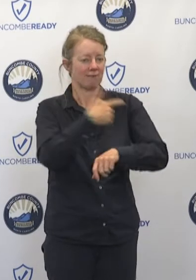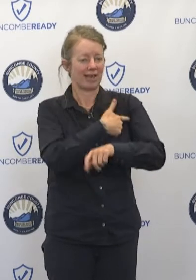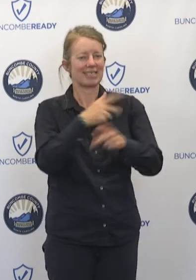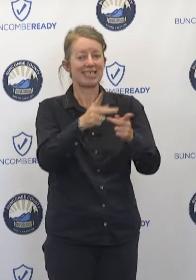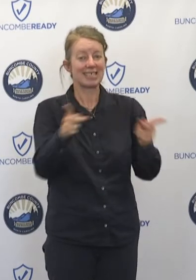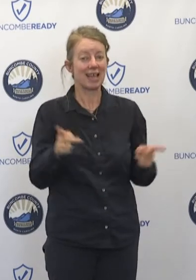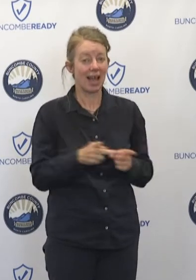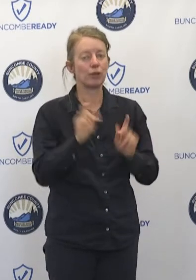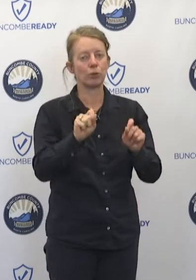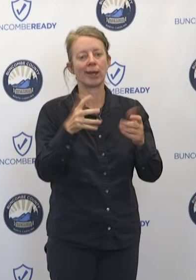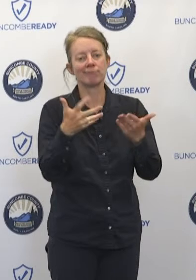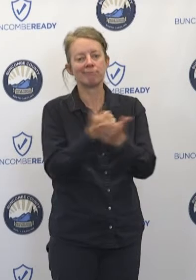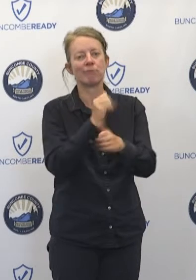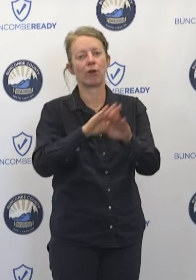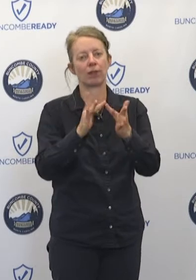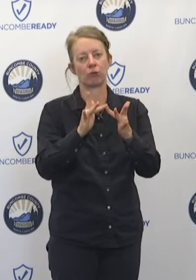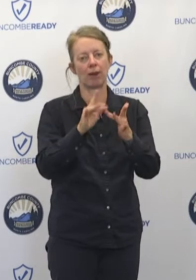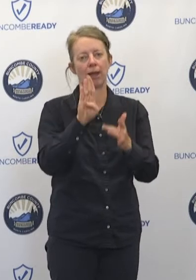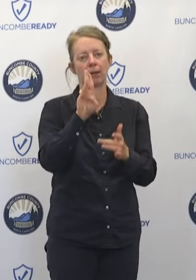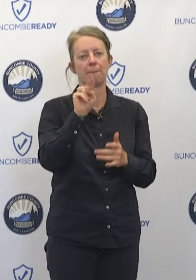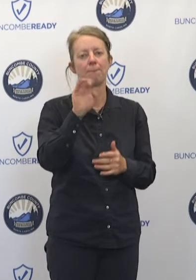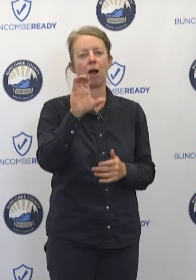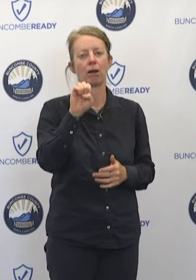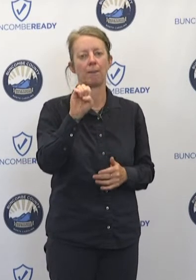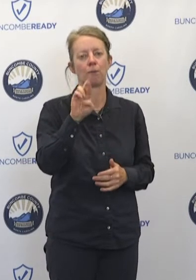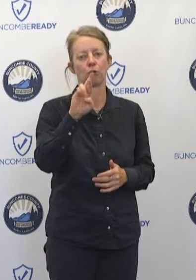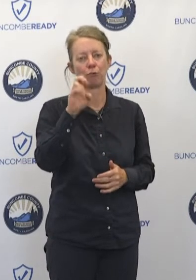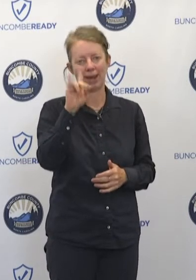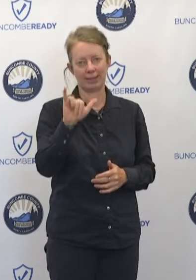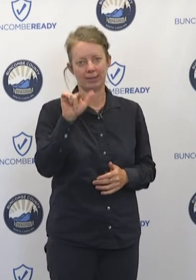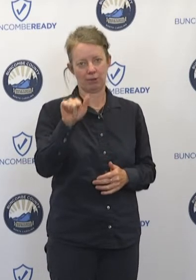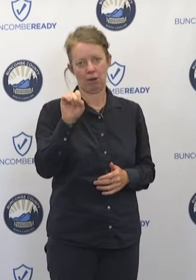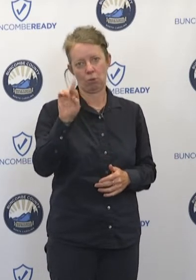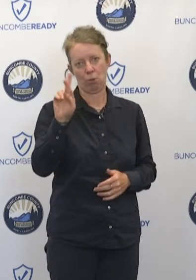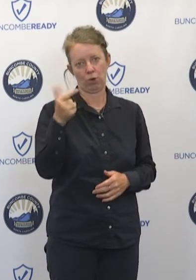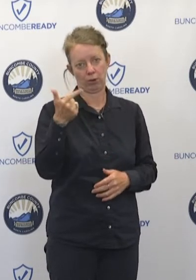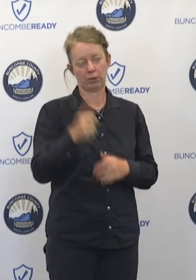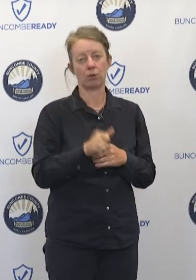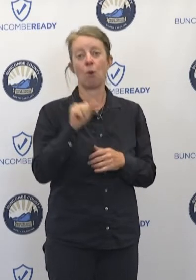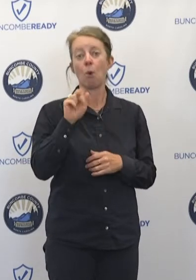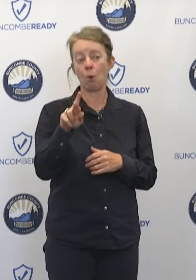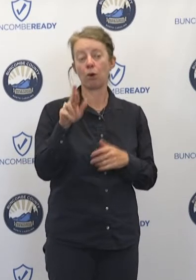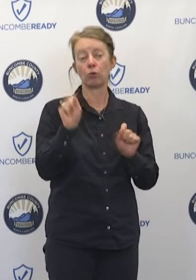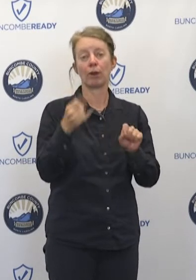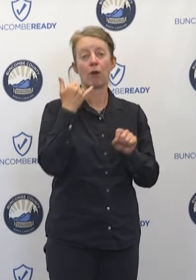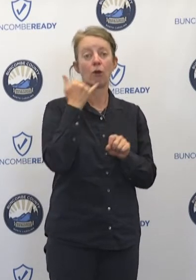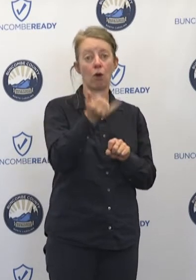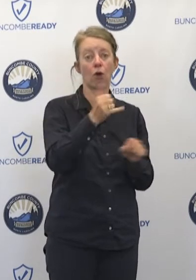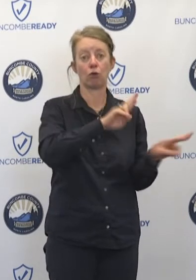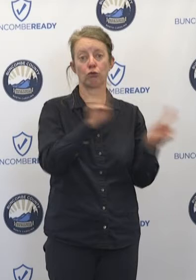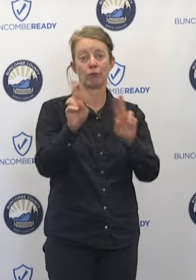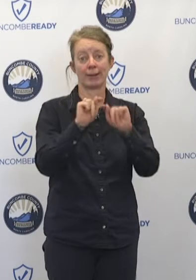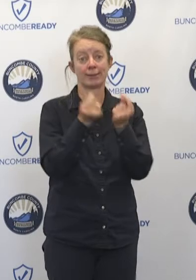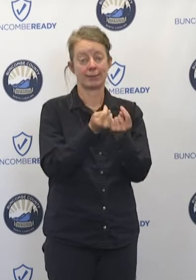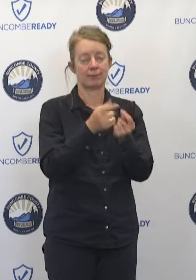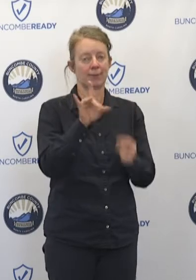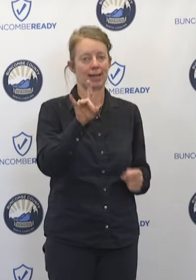so online at buncombeready.org or by calling the Ready team